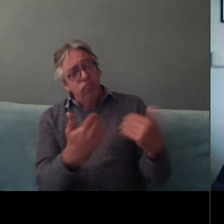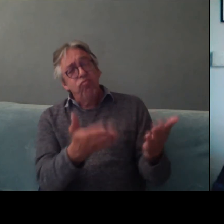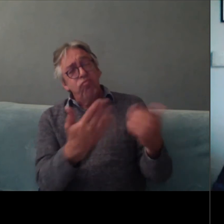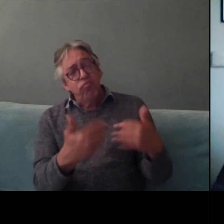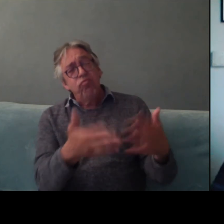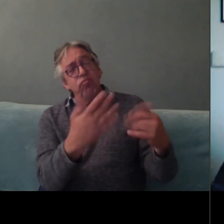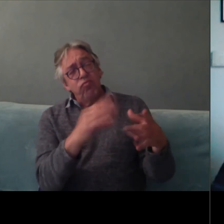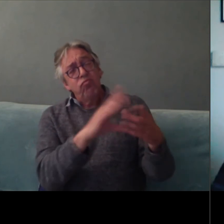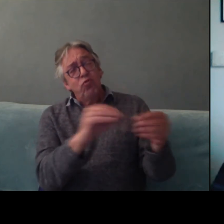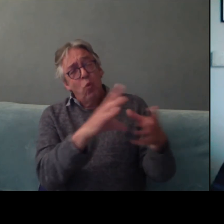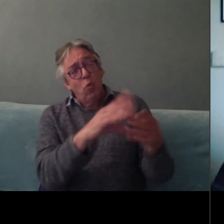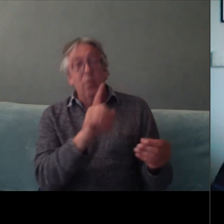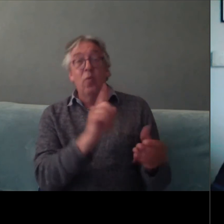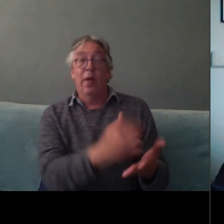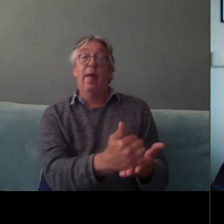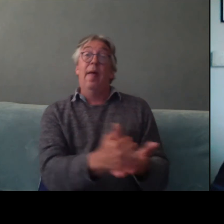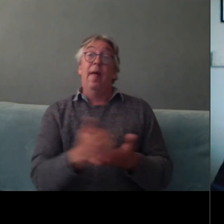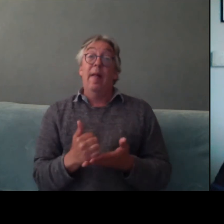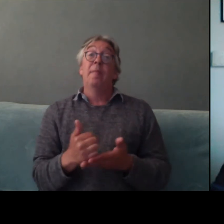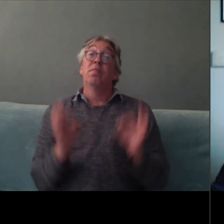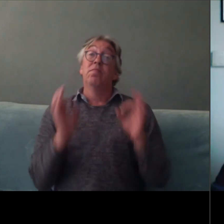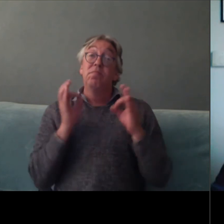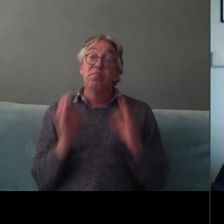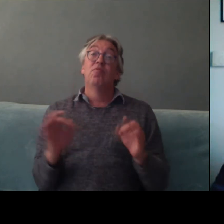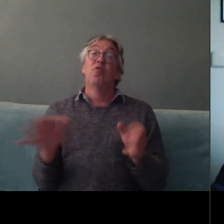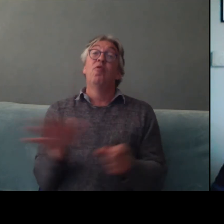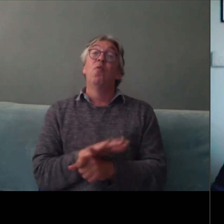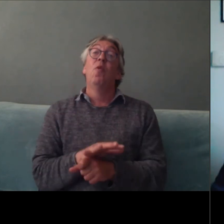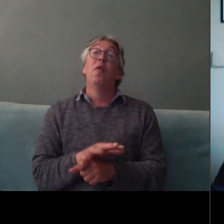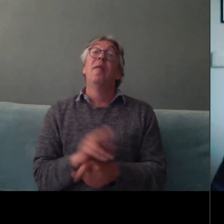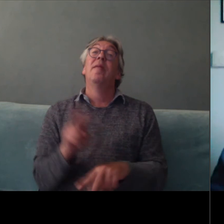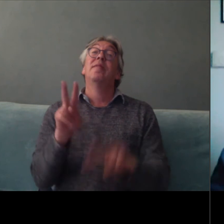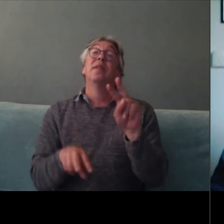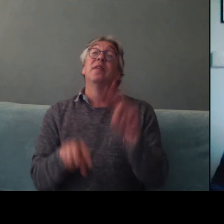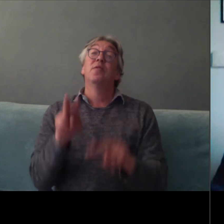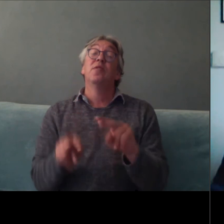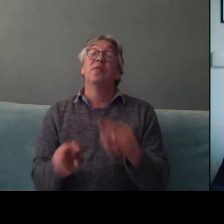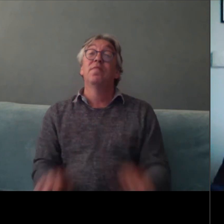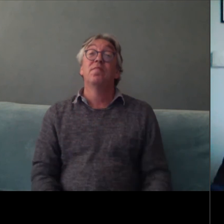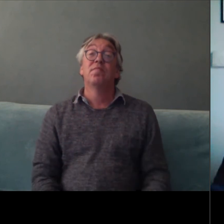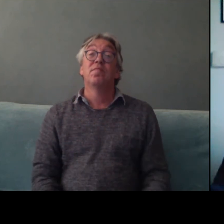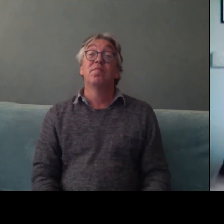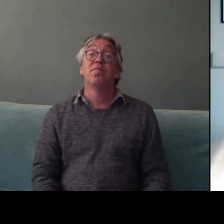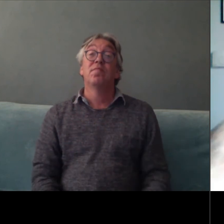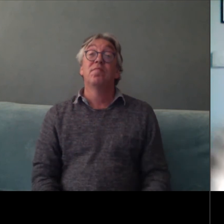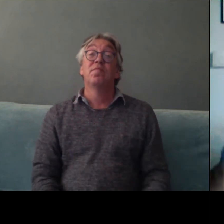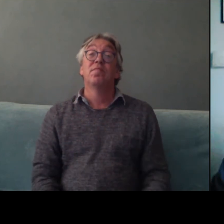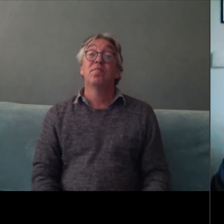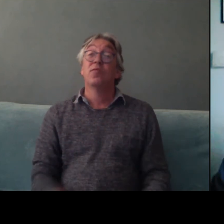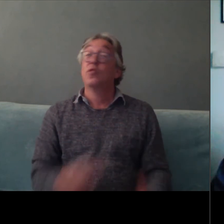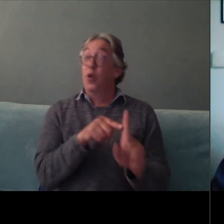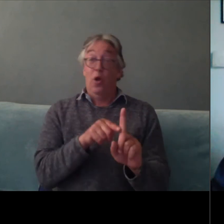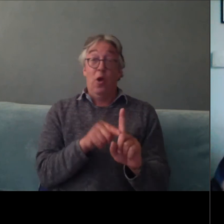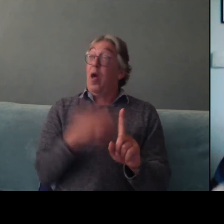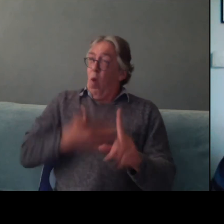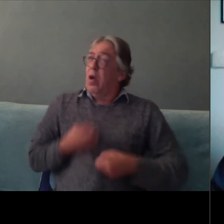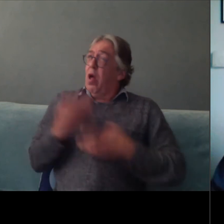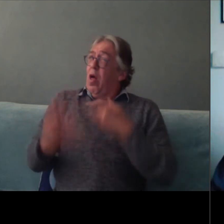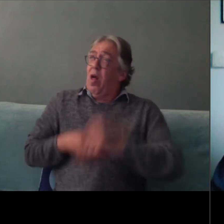They are given as much time and space that they deem necessary to fully